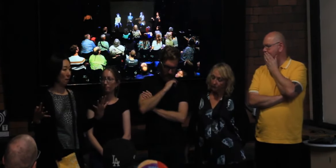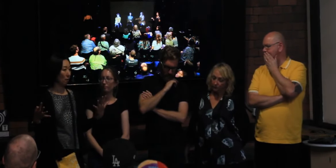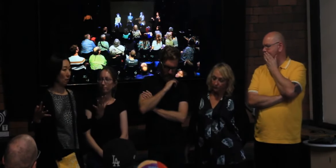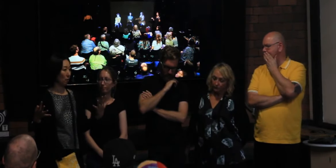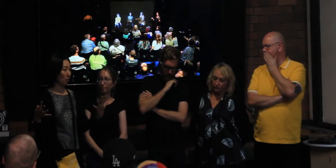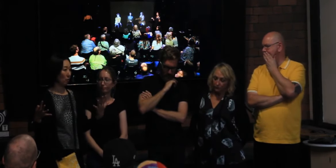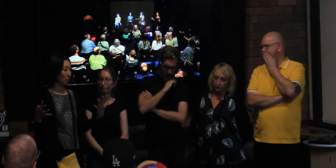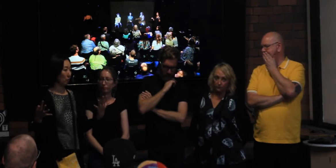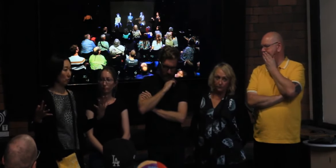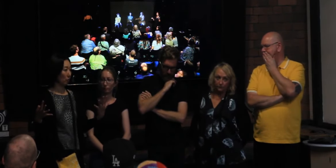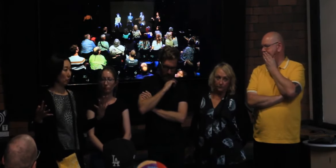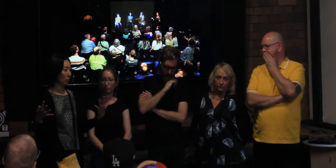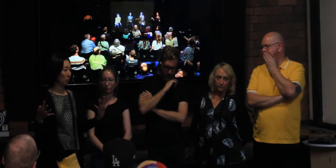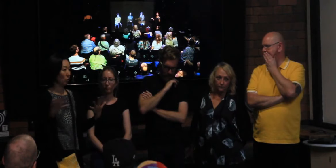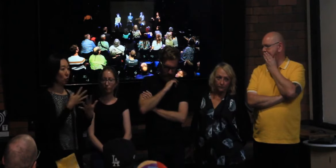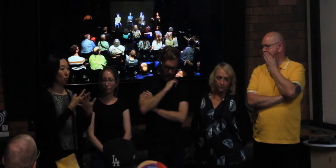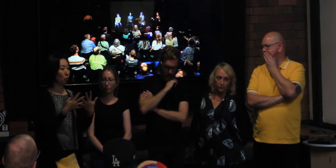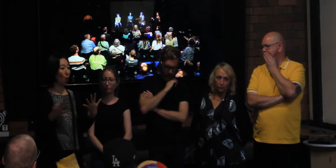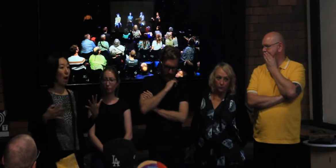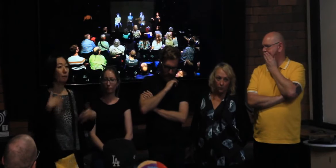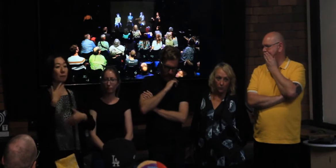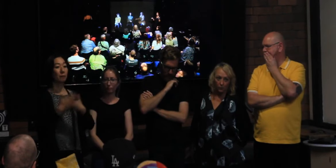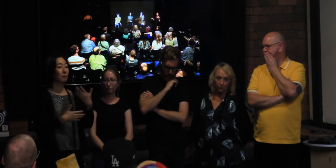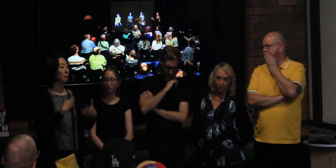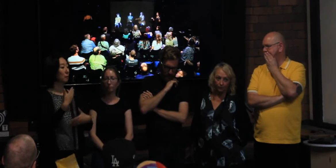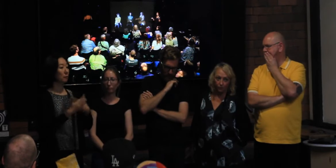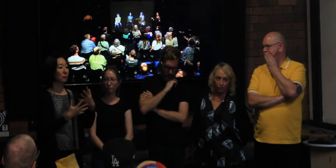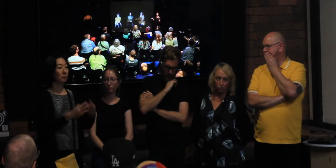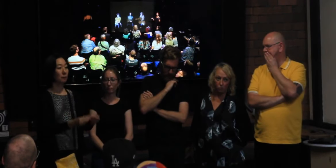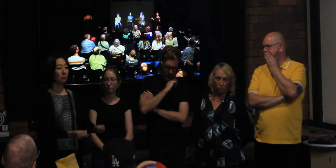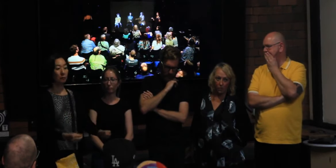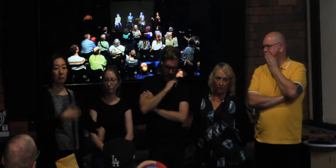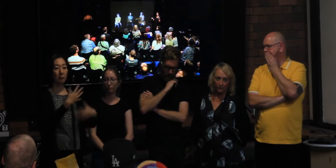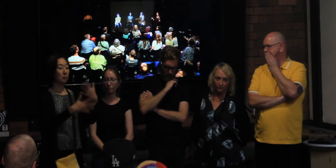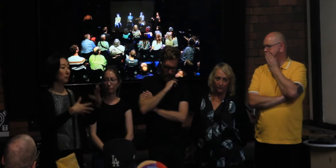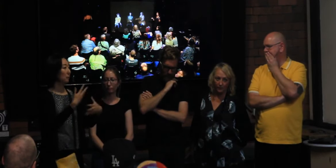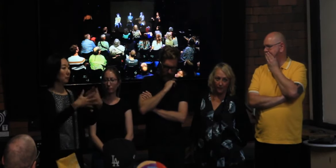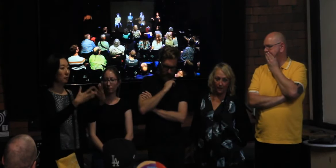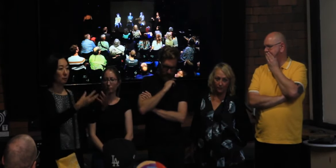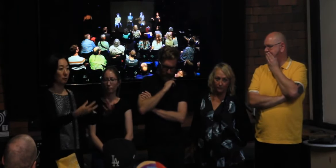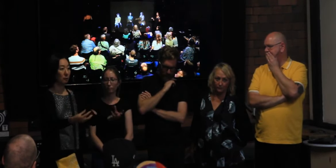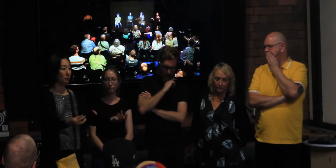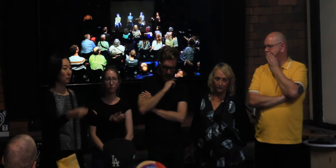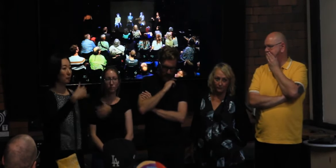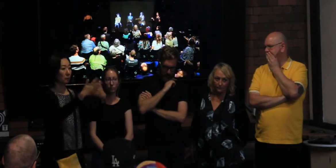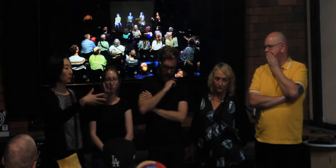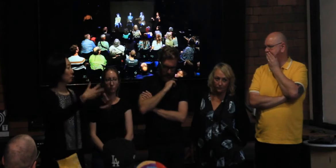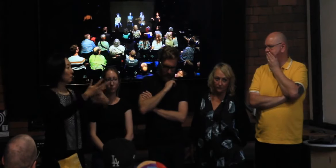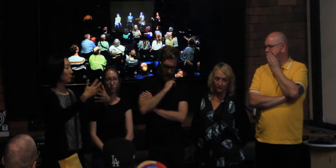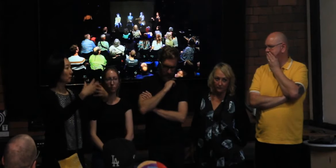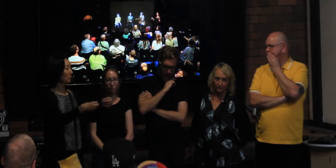I mean, this whole thing for me is a visual score, and it's just telling